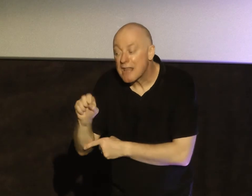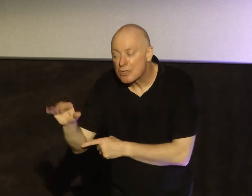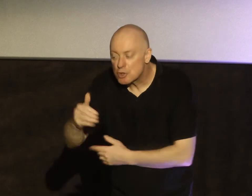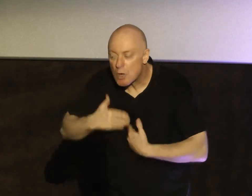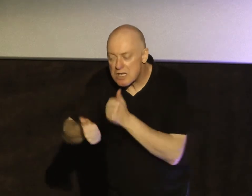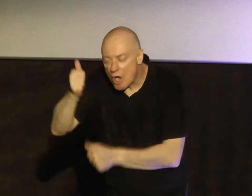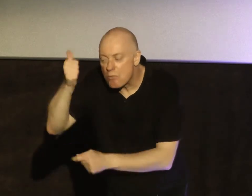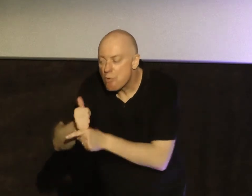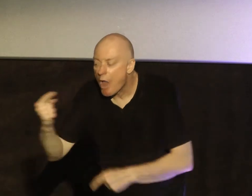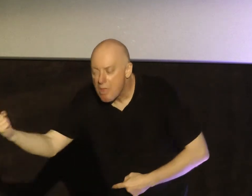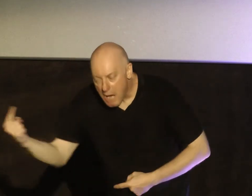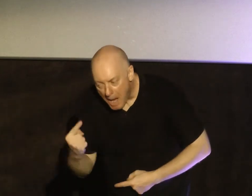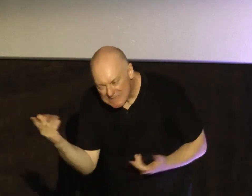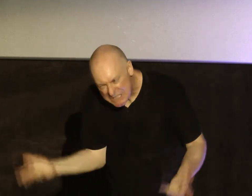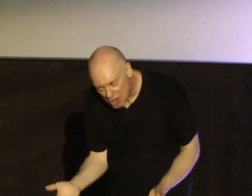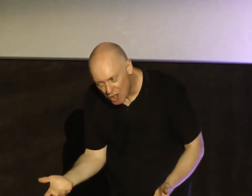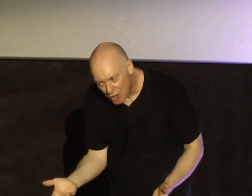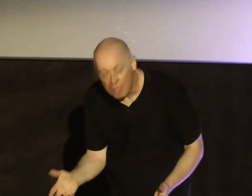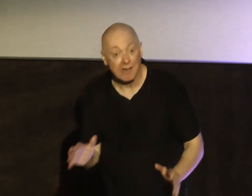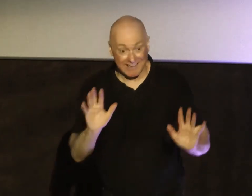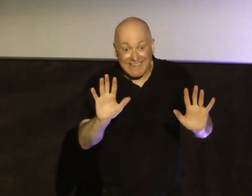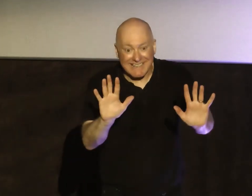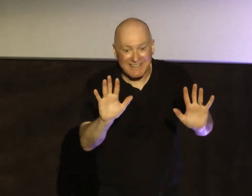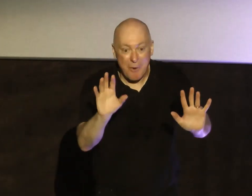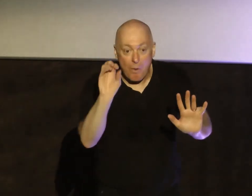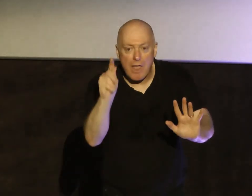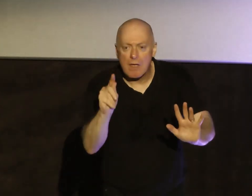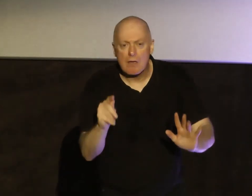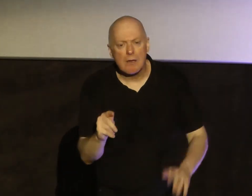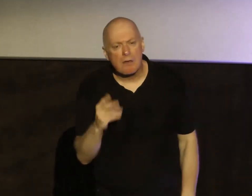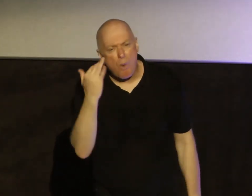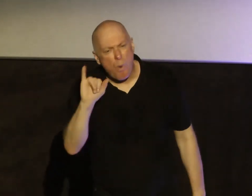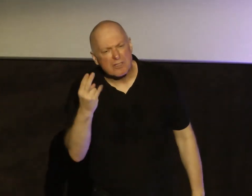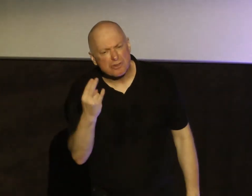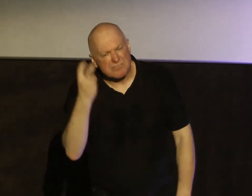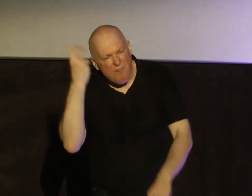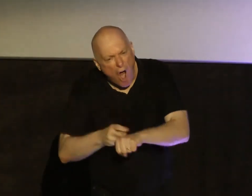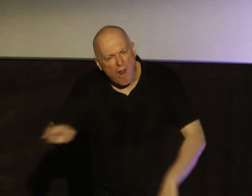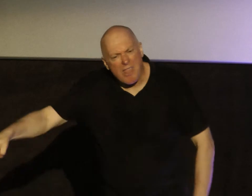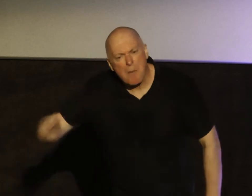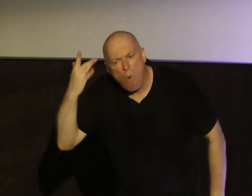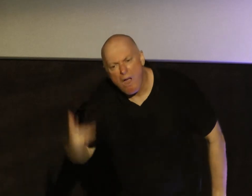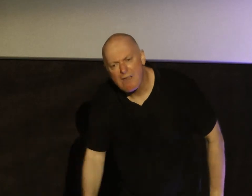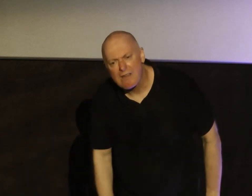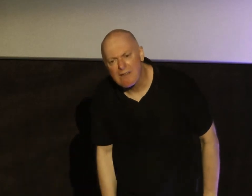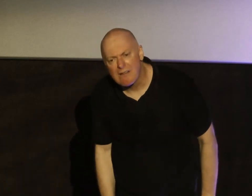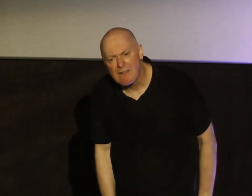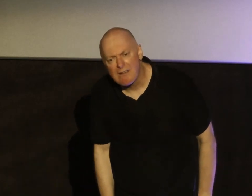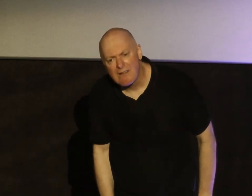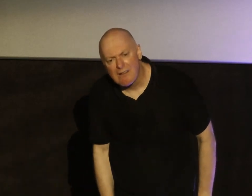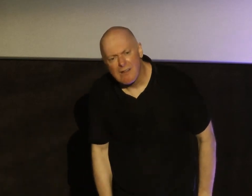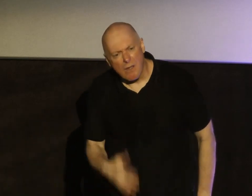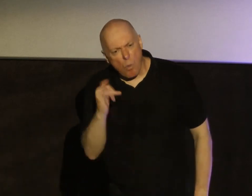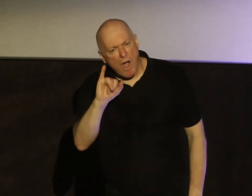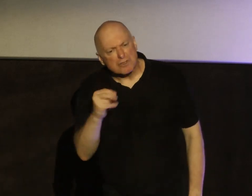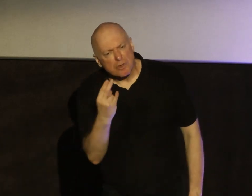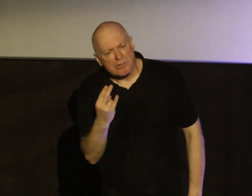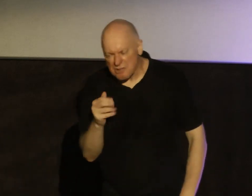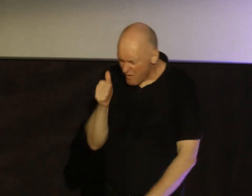brother comes here." So, the question we need to ask is, why is Joseph being so harsh here? Why is Joseph accusing them of